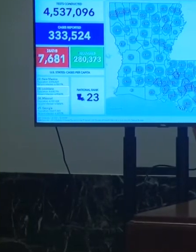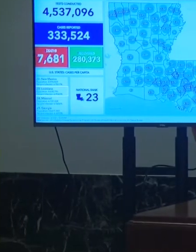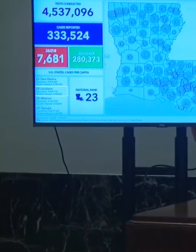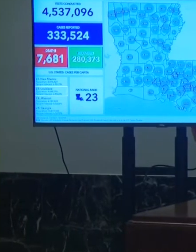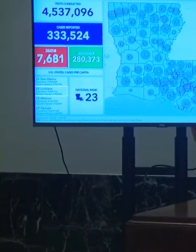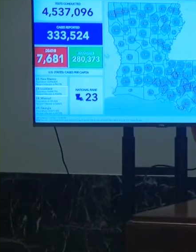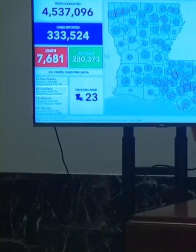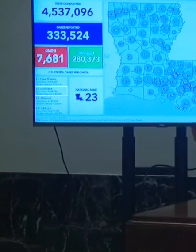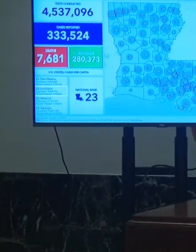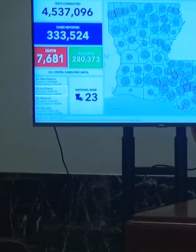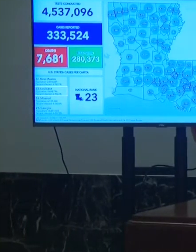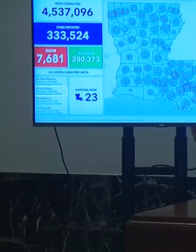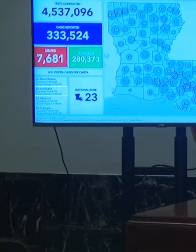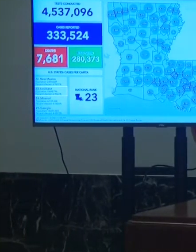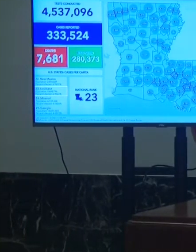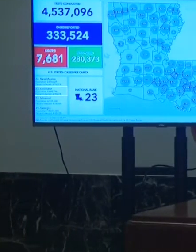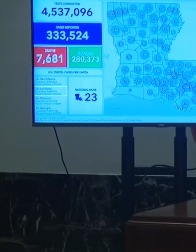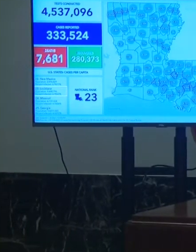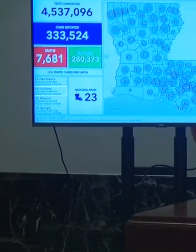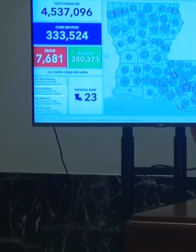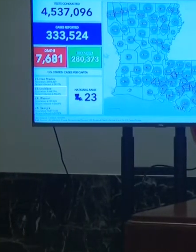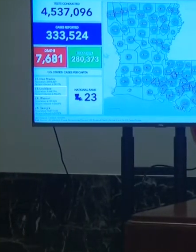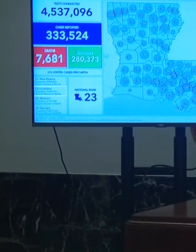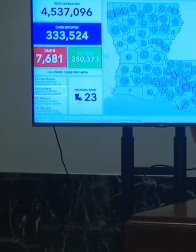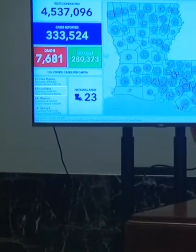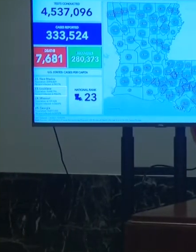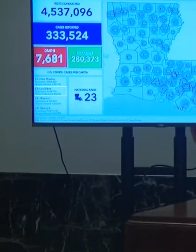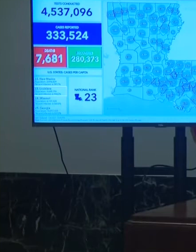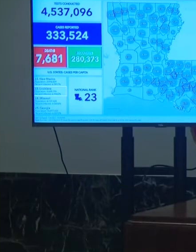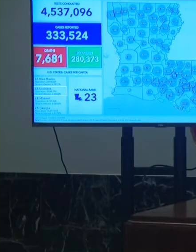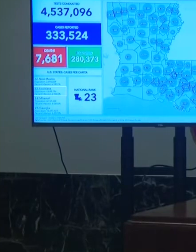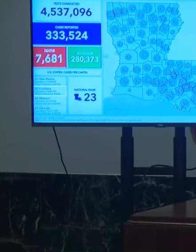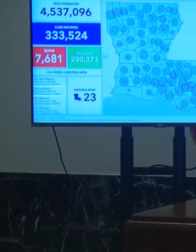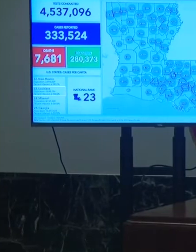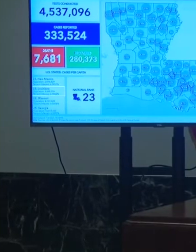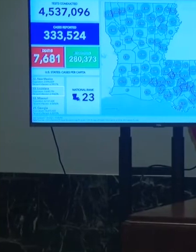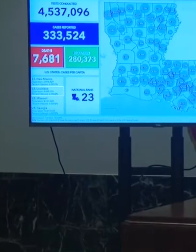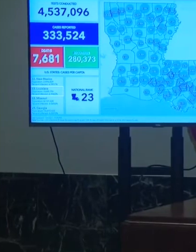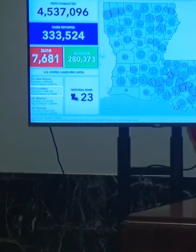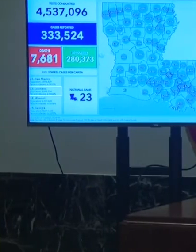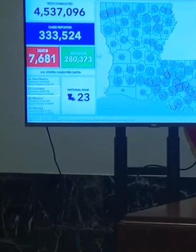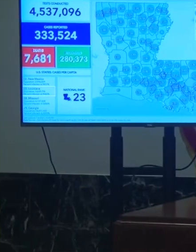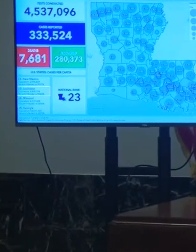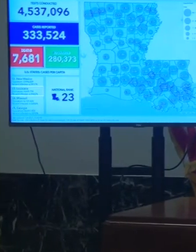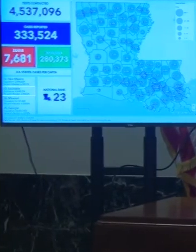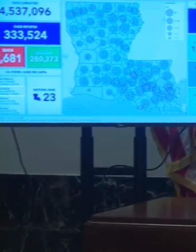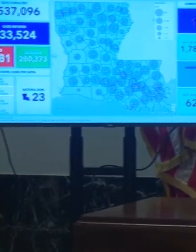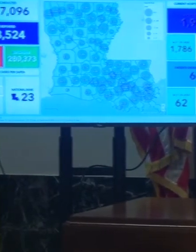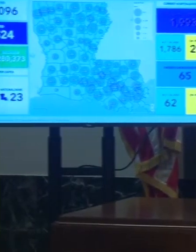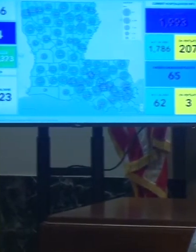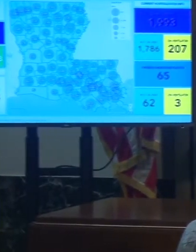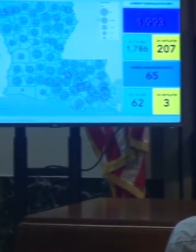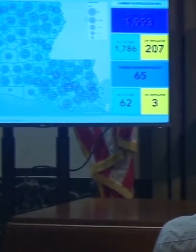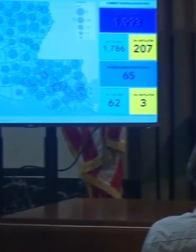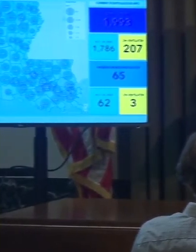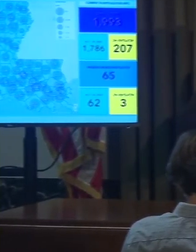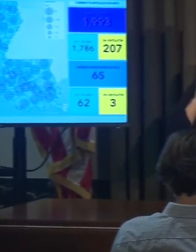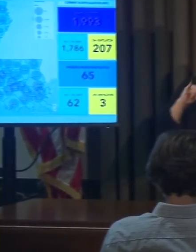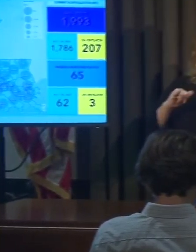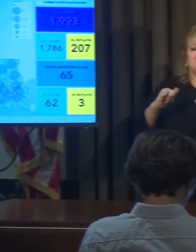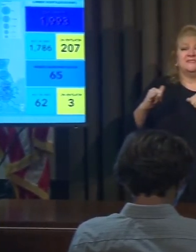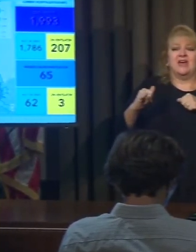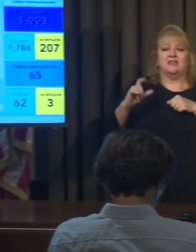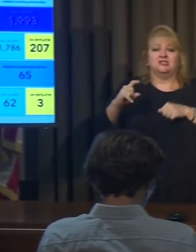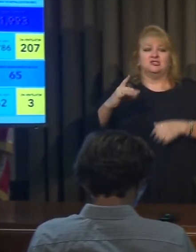yet that it's doing anything but continuing to go up here. So that's a broad, broad warning call